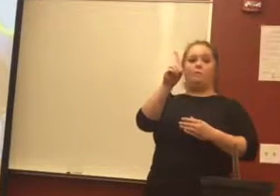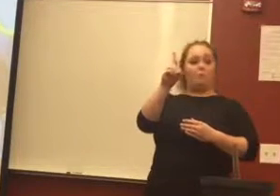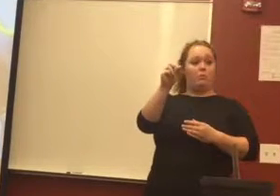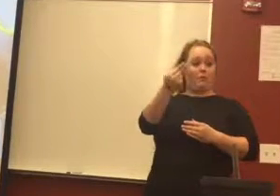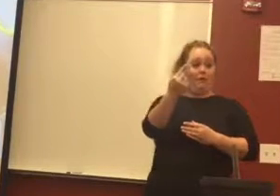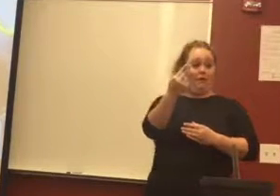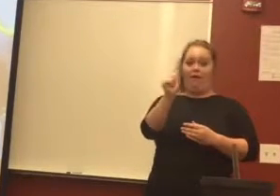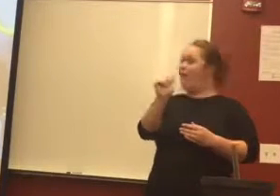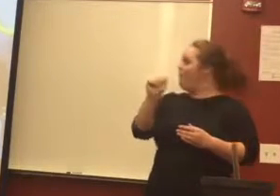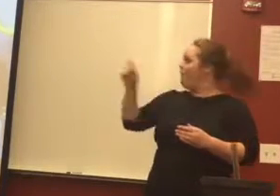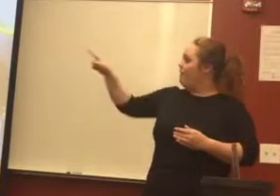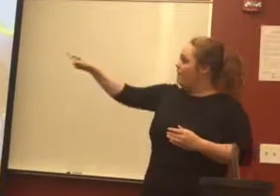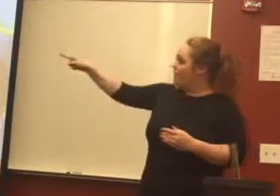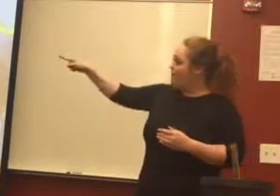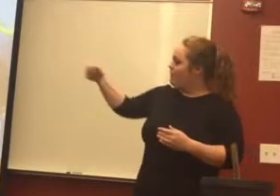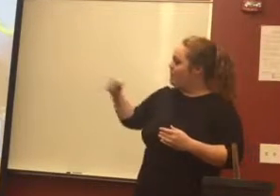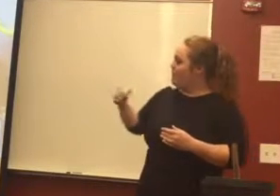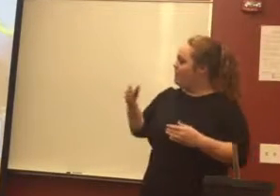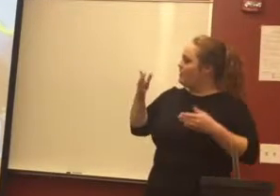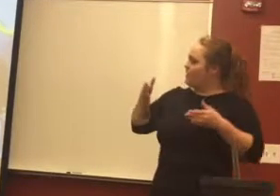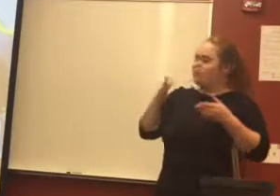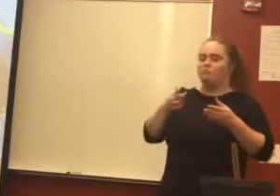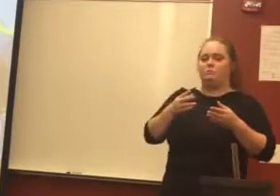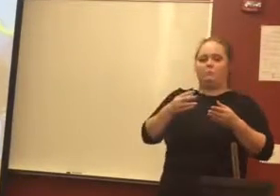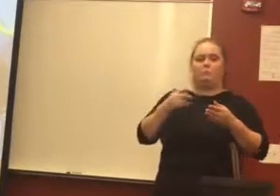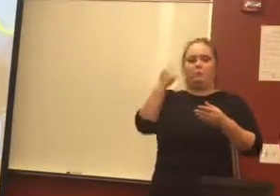looks like when you're like walking into it. And then